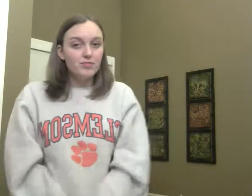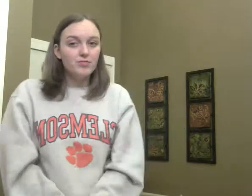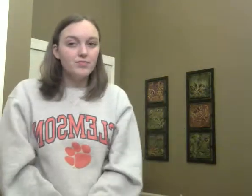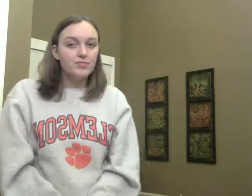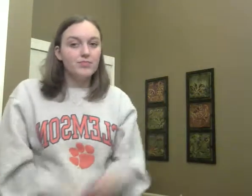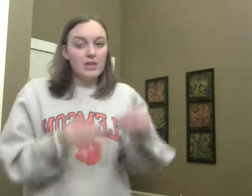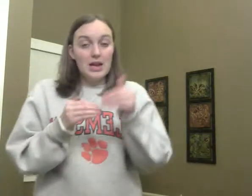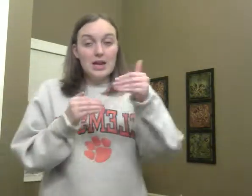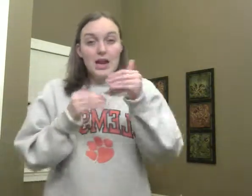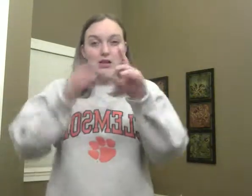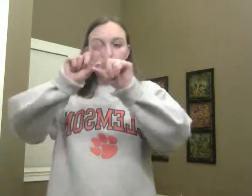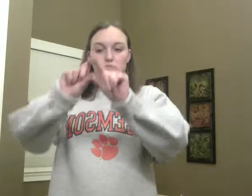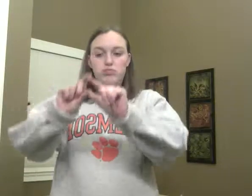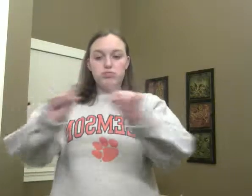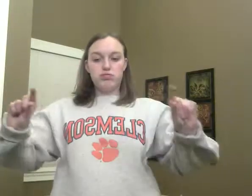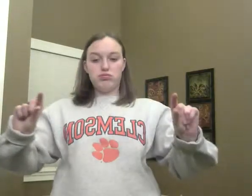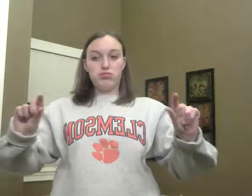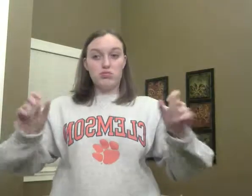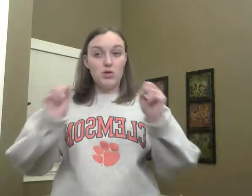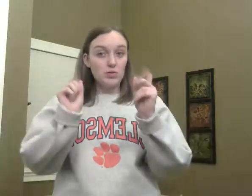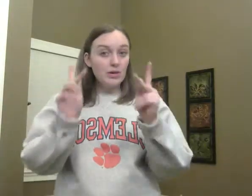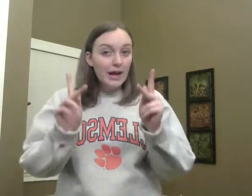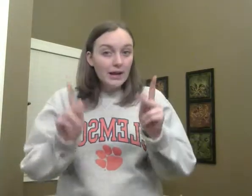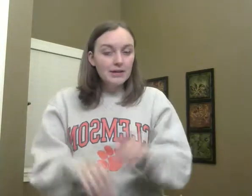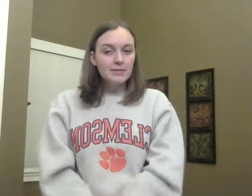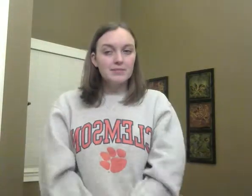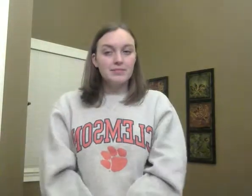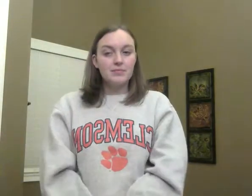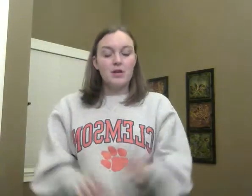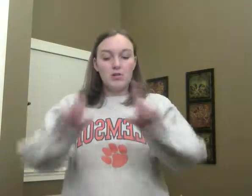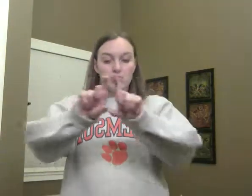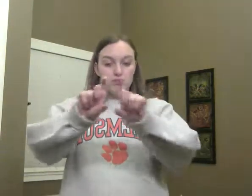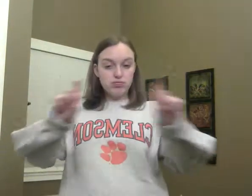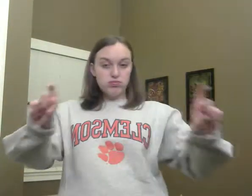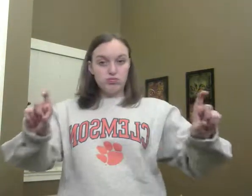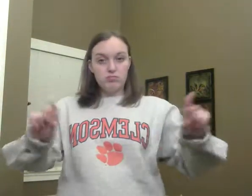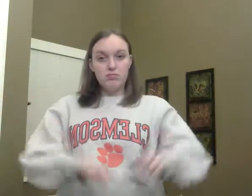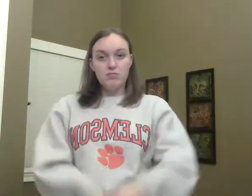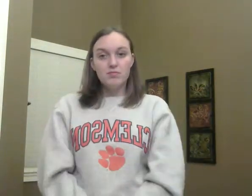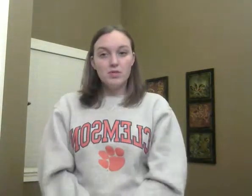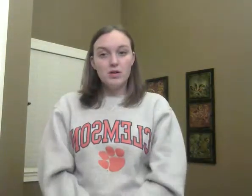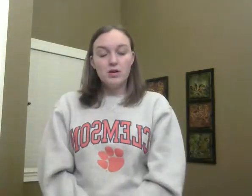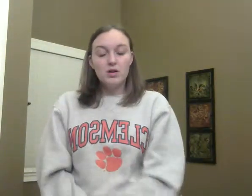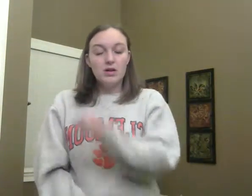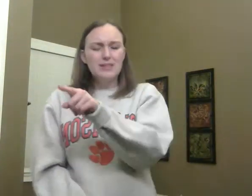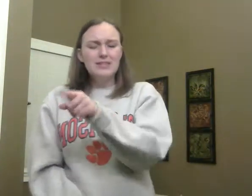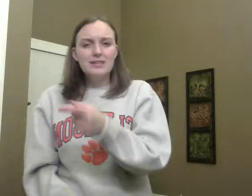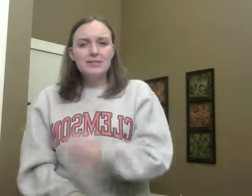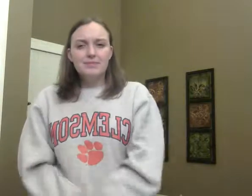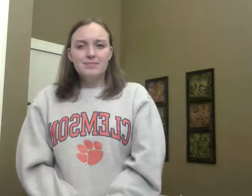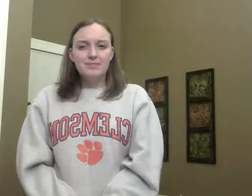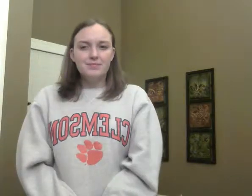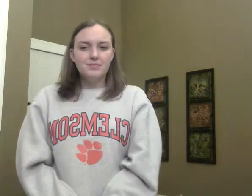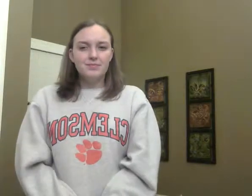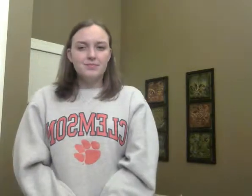Next row. Here we go. Bottom row. Bottom row. What would happen if water